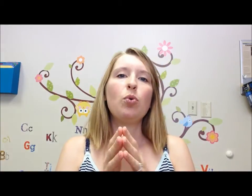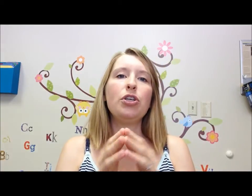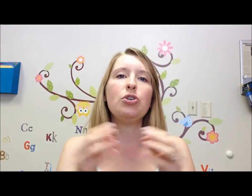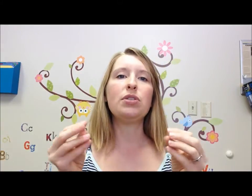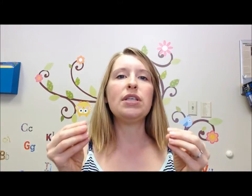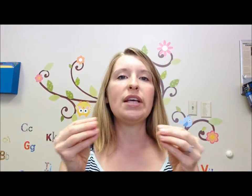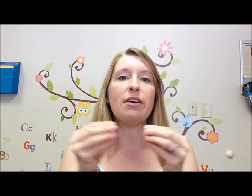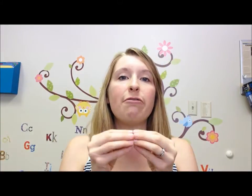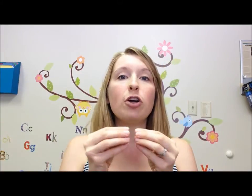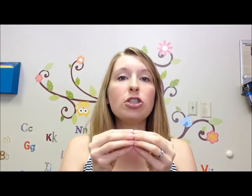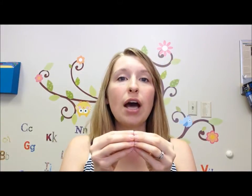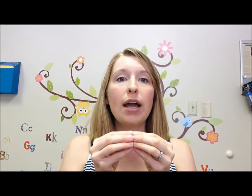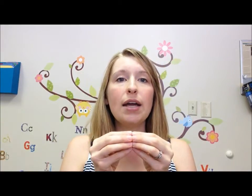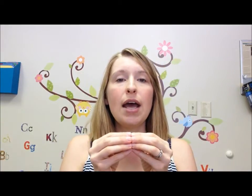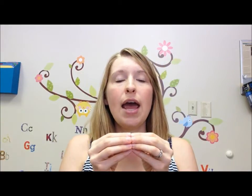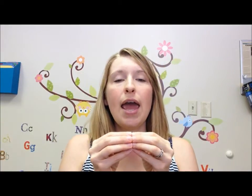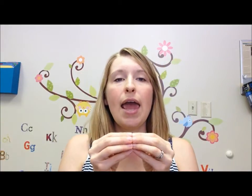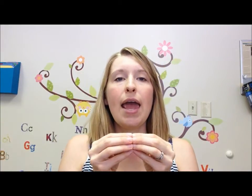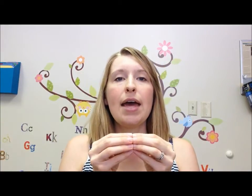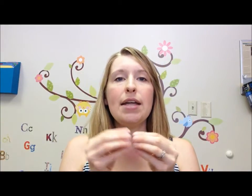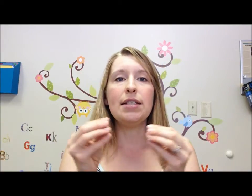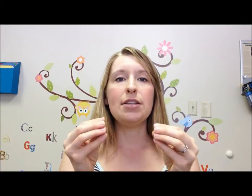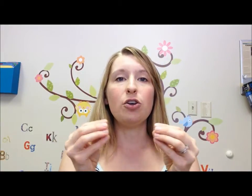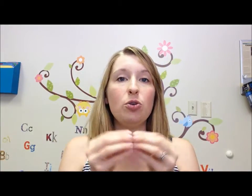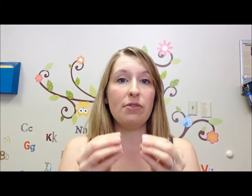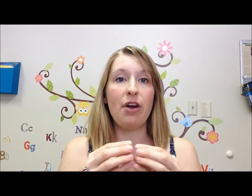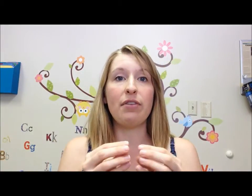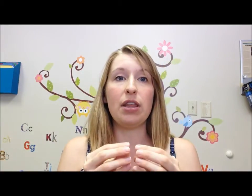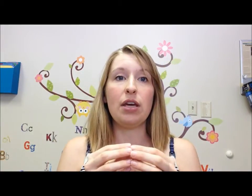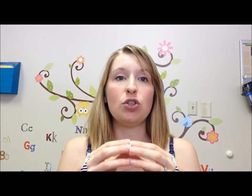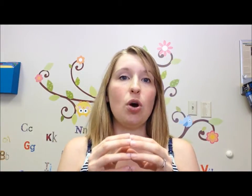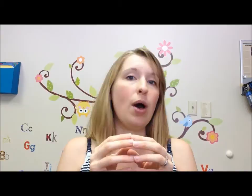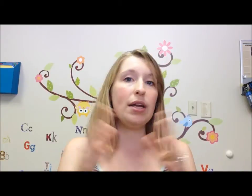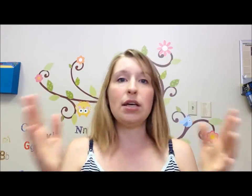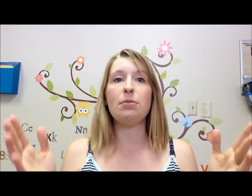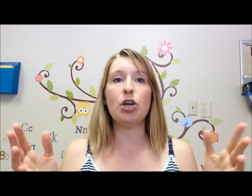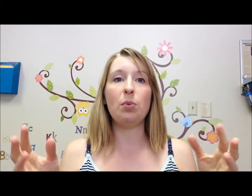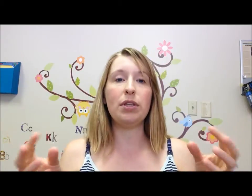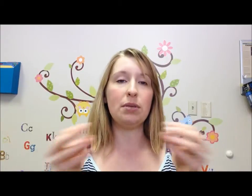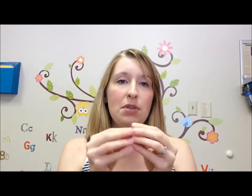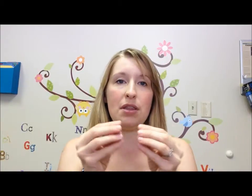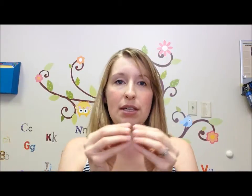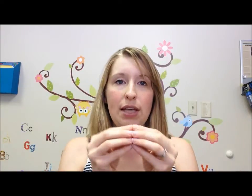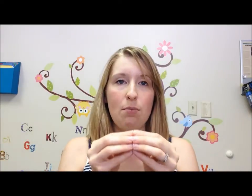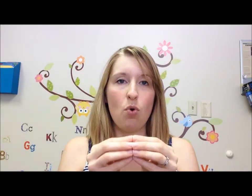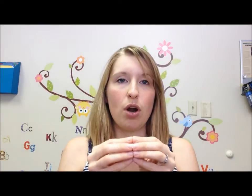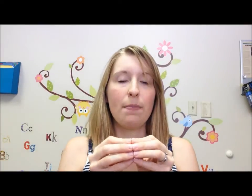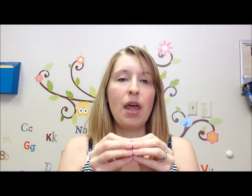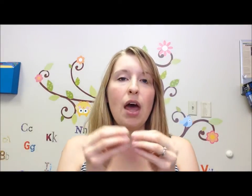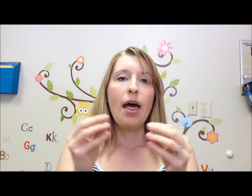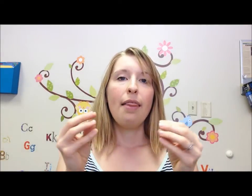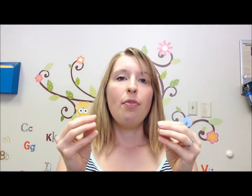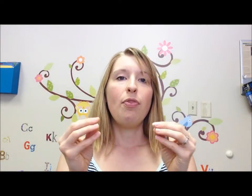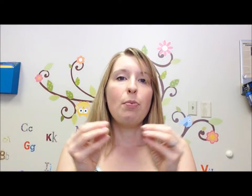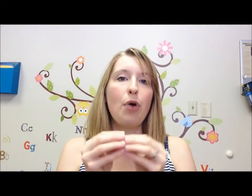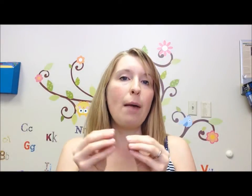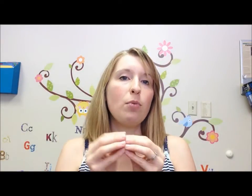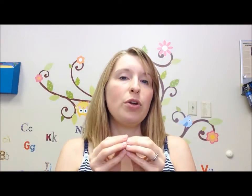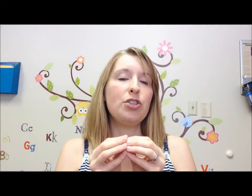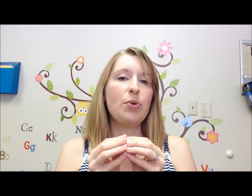use this as a first sign, and they'll use it for everything. So anytime the child wants something, they say more. The problem with doing